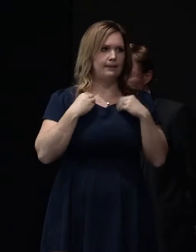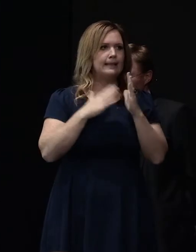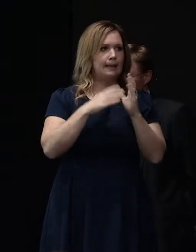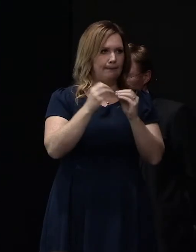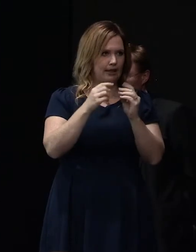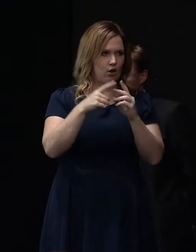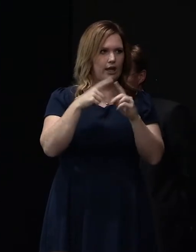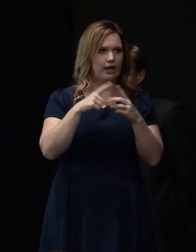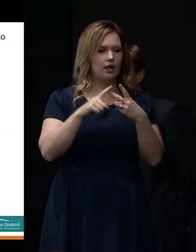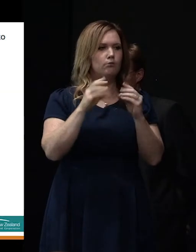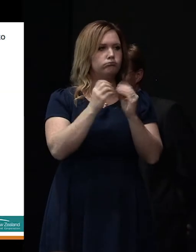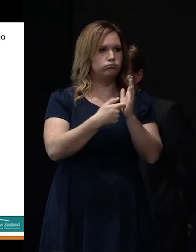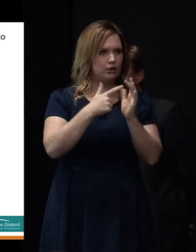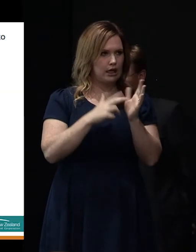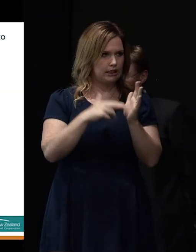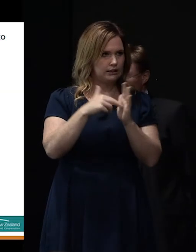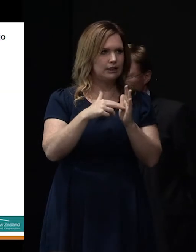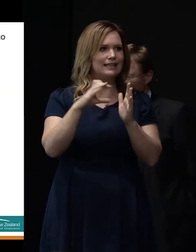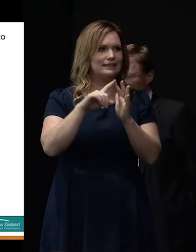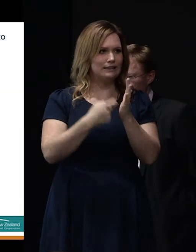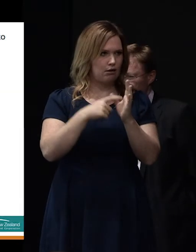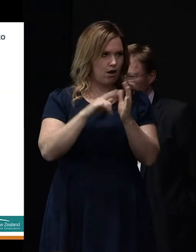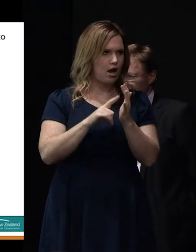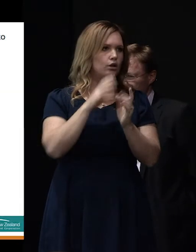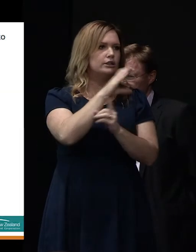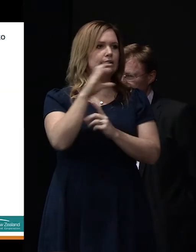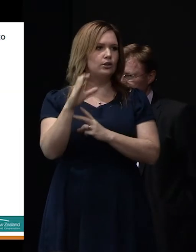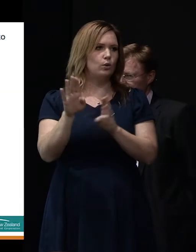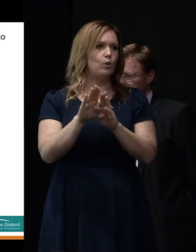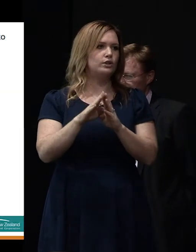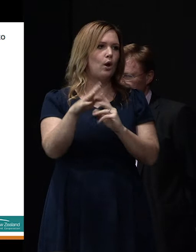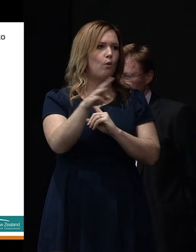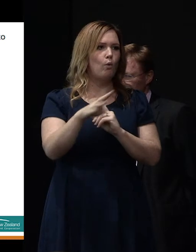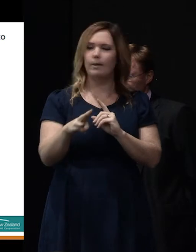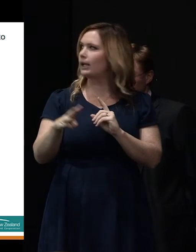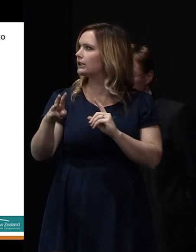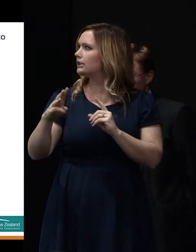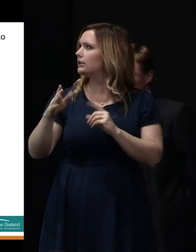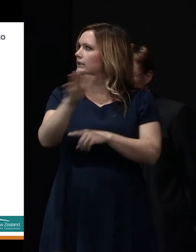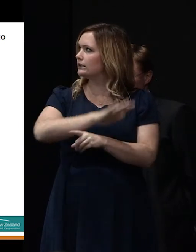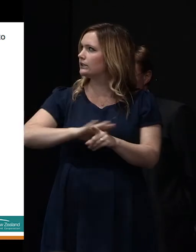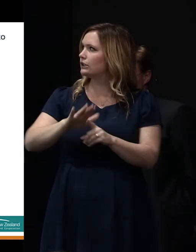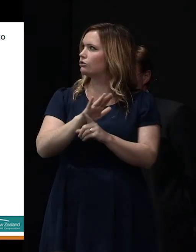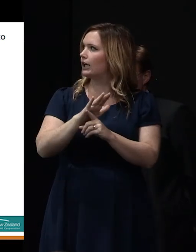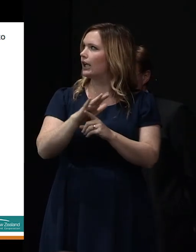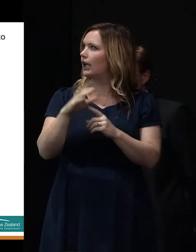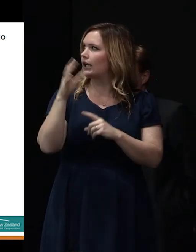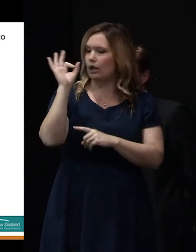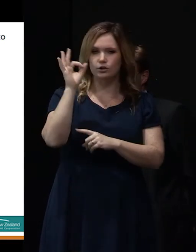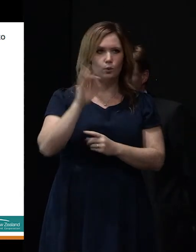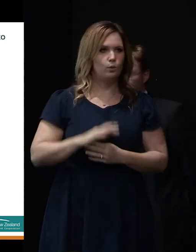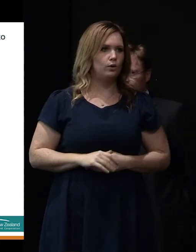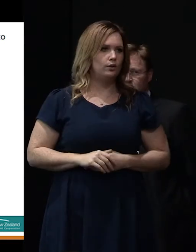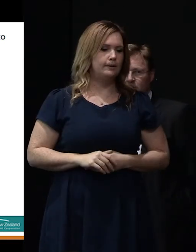MBIE, brands, Sarah, City Council and Waimakere District Council. We proceeded